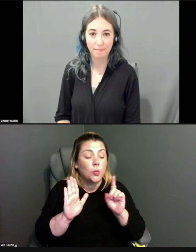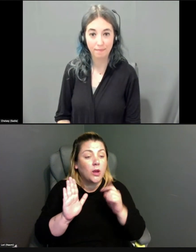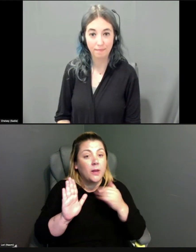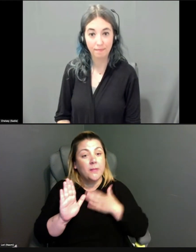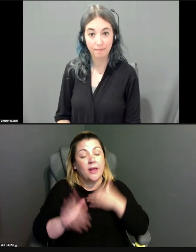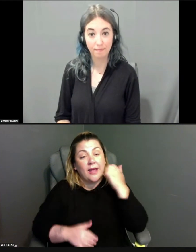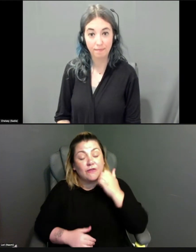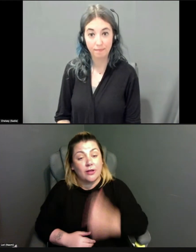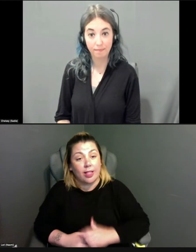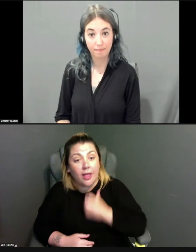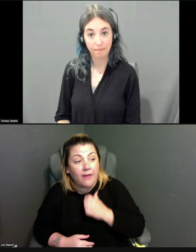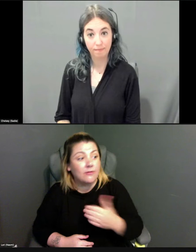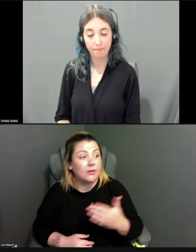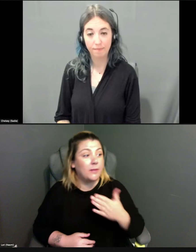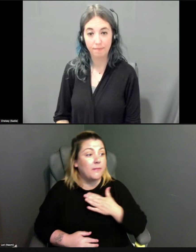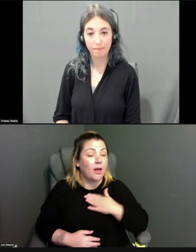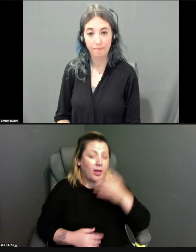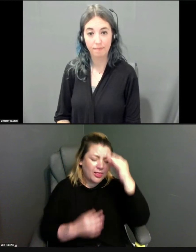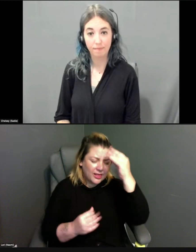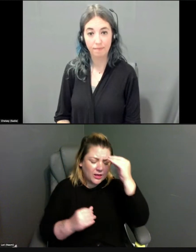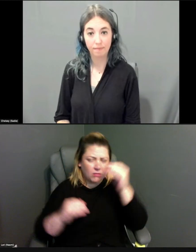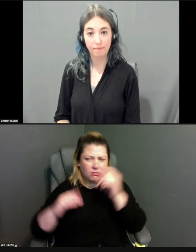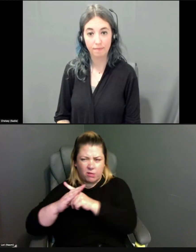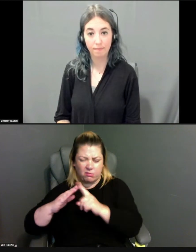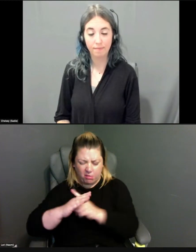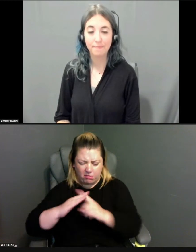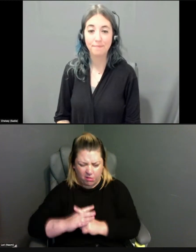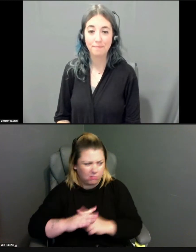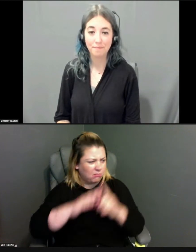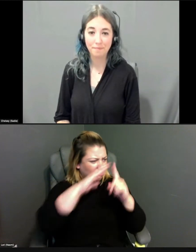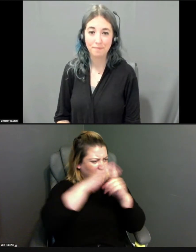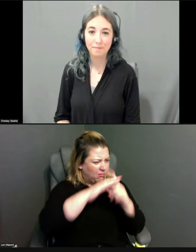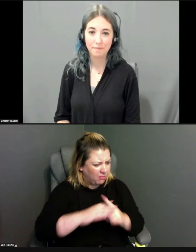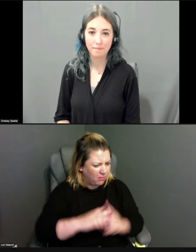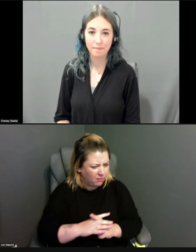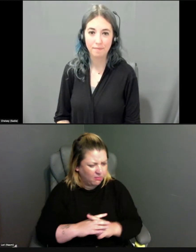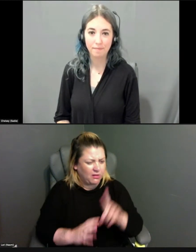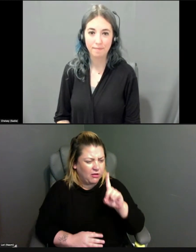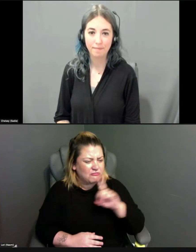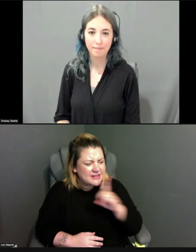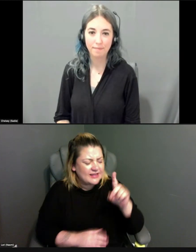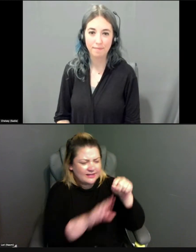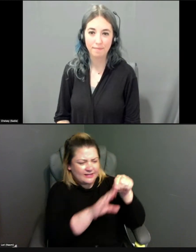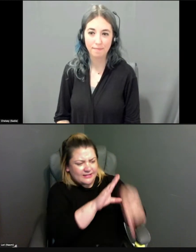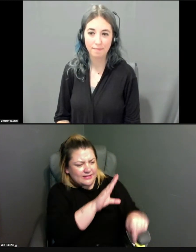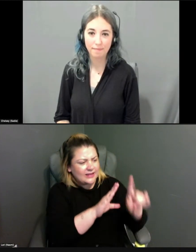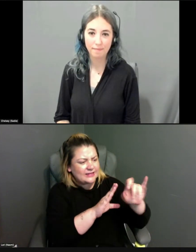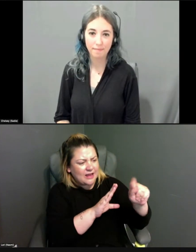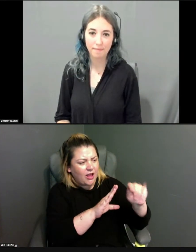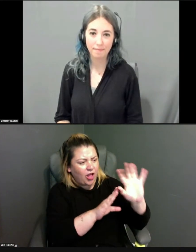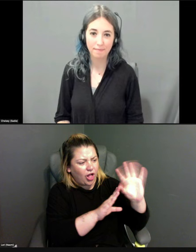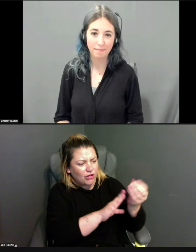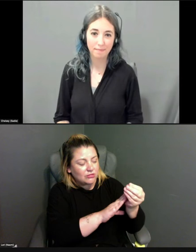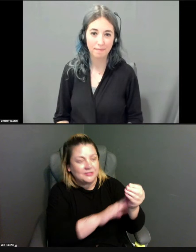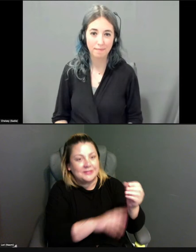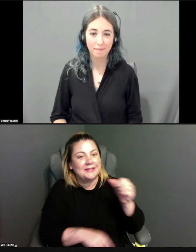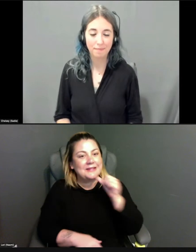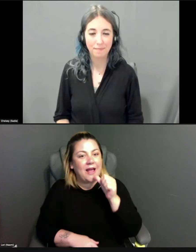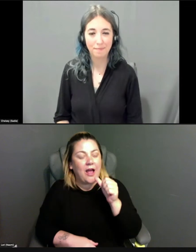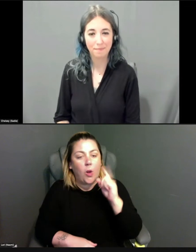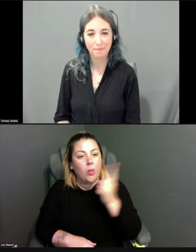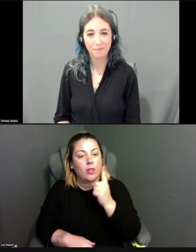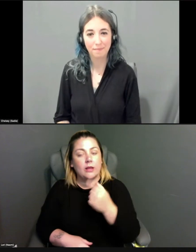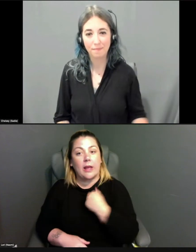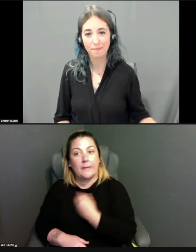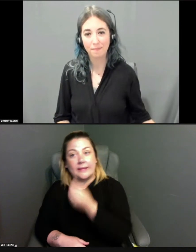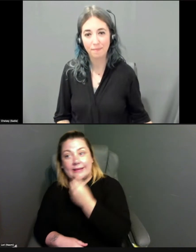thinking processes and all of that stuff that far exceeds like actually am I on a diet or am I not on a diet. One of